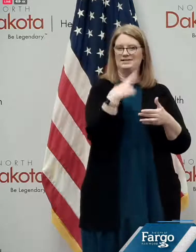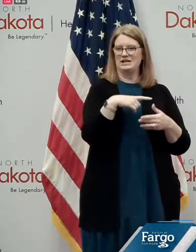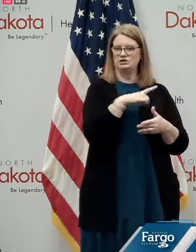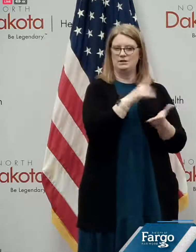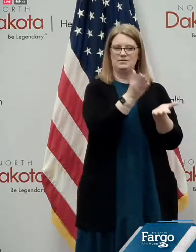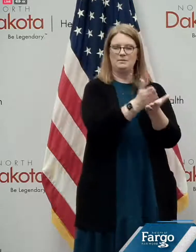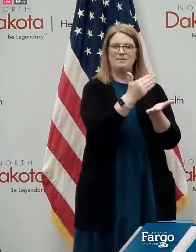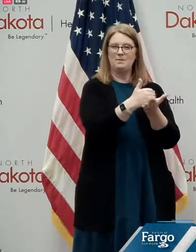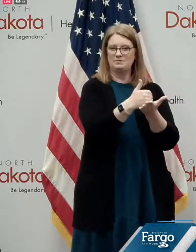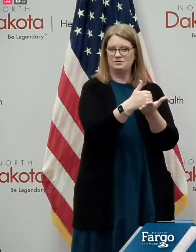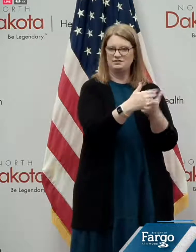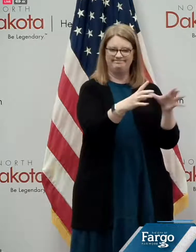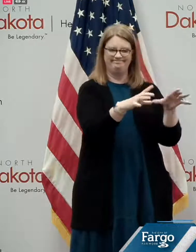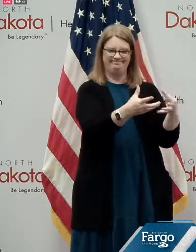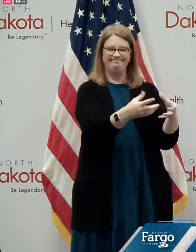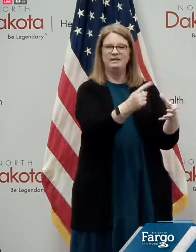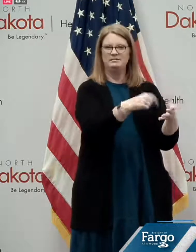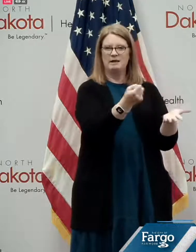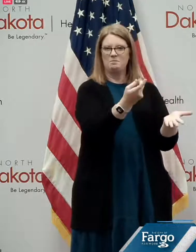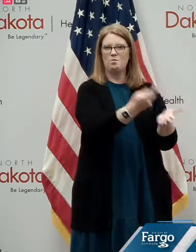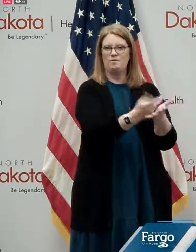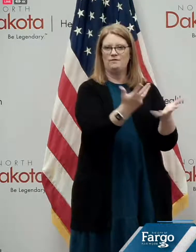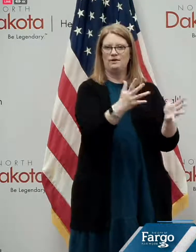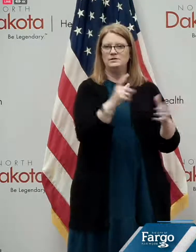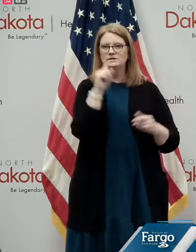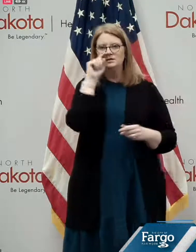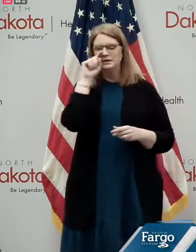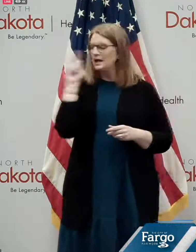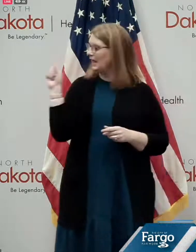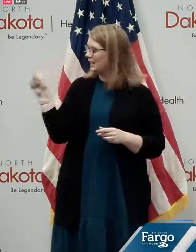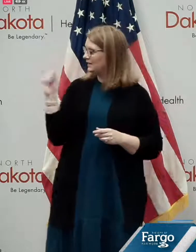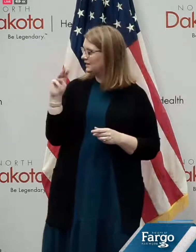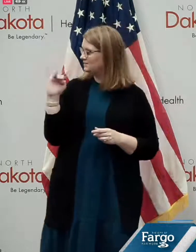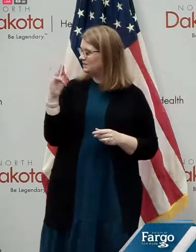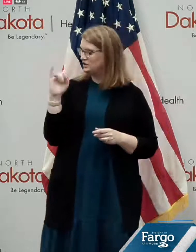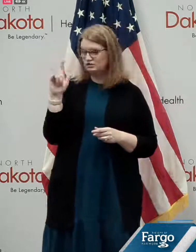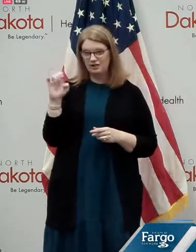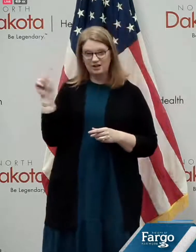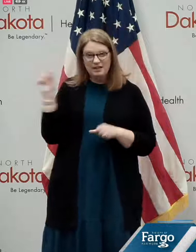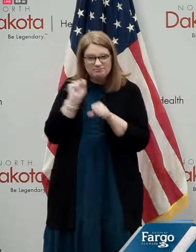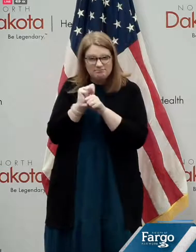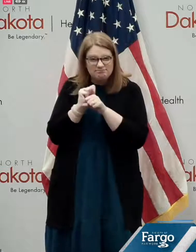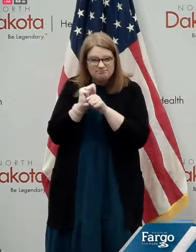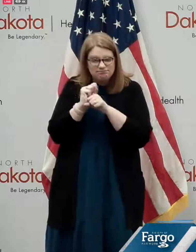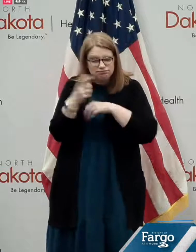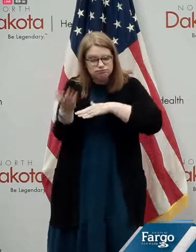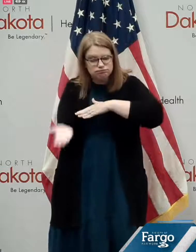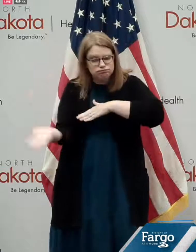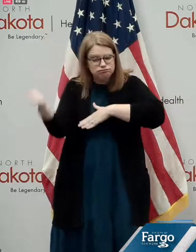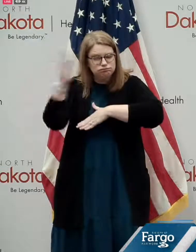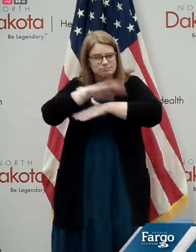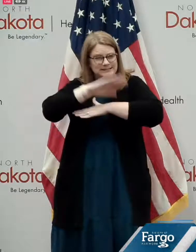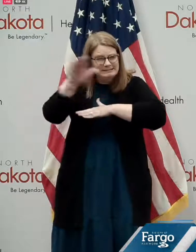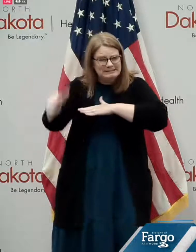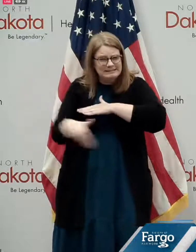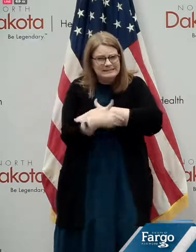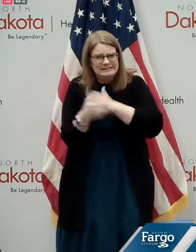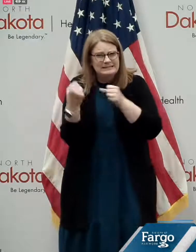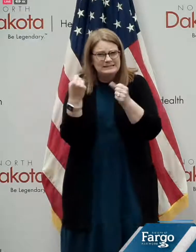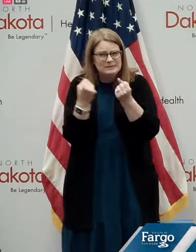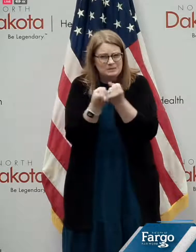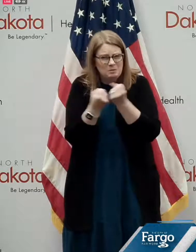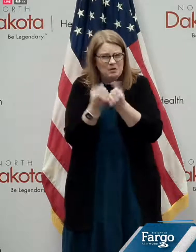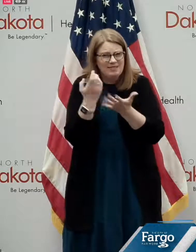also approved this. And Michelle Comer, who she and her team are working around the clock to support the economy in our